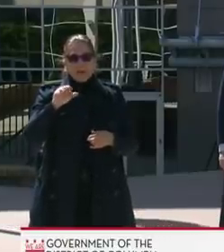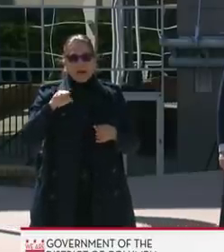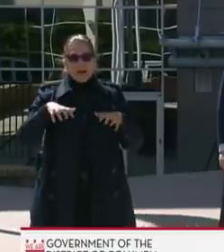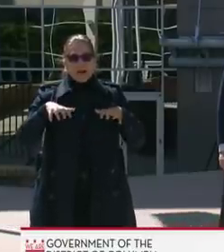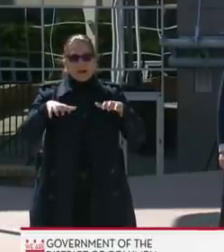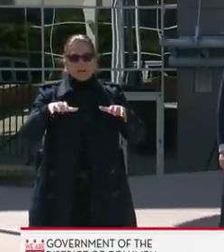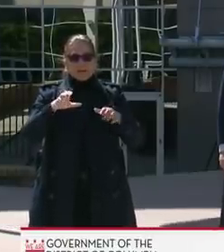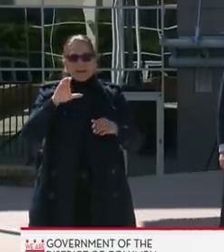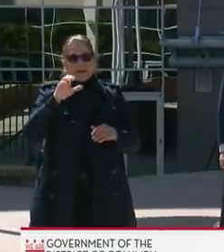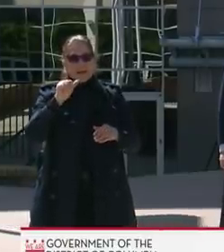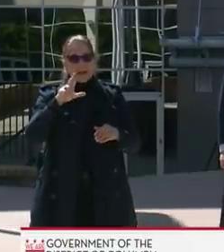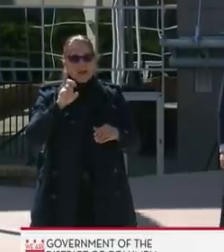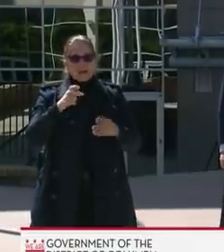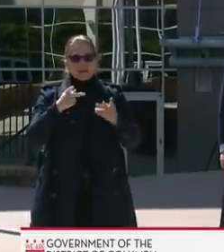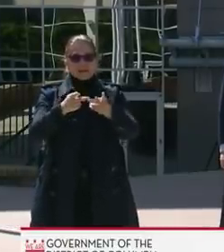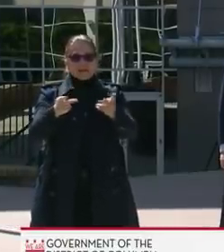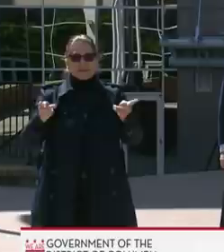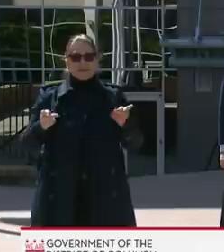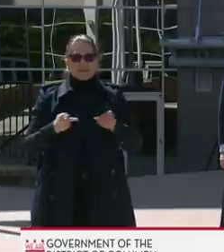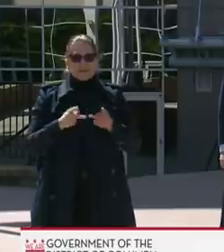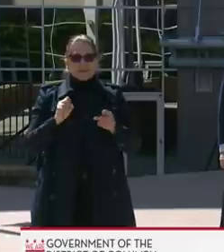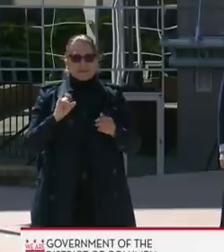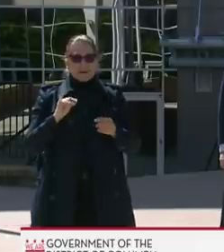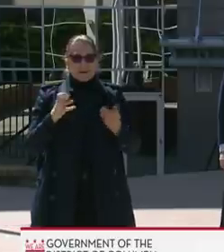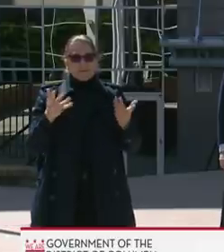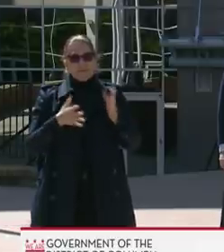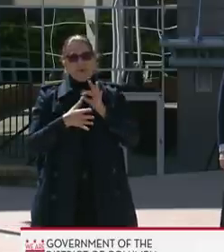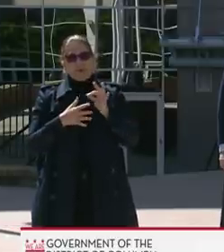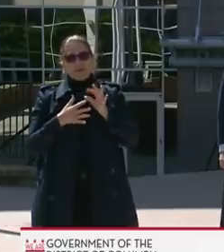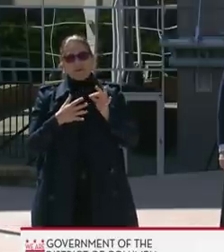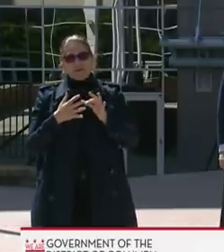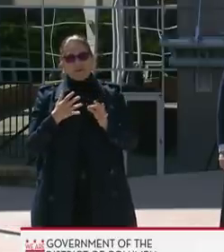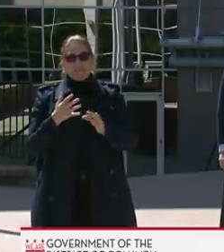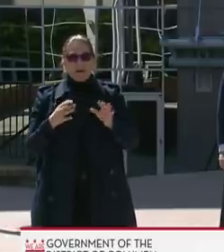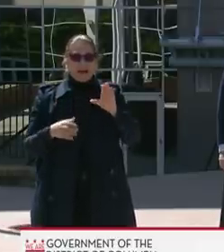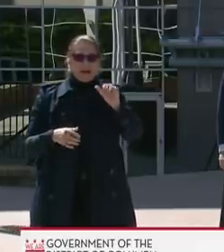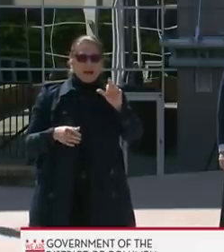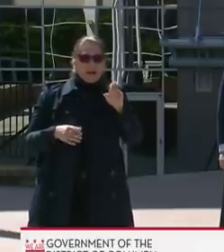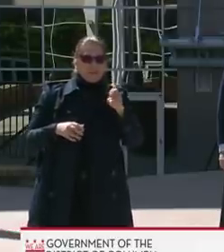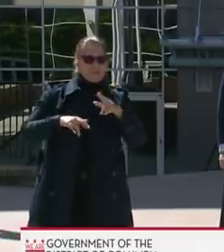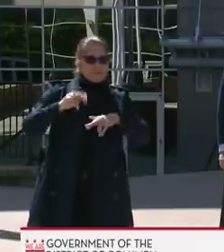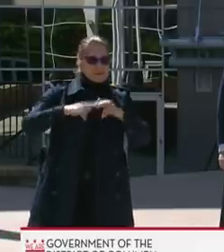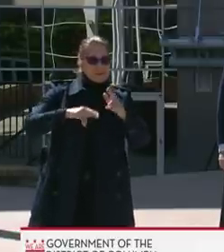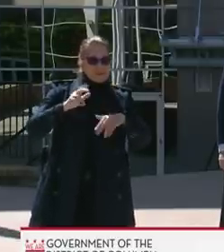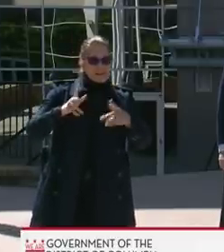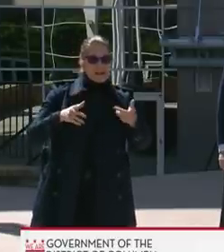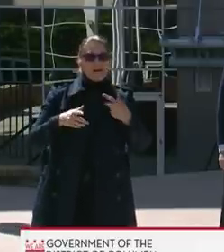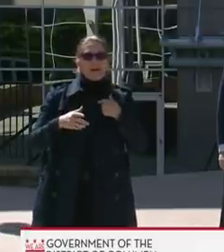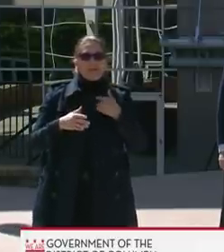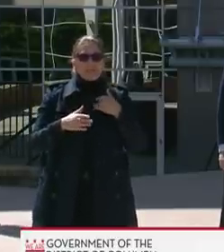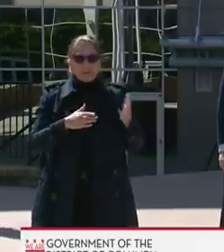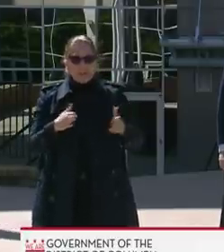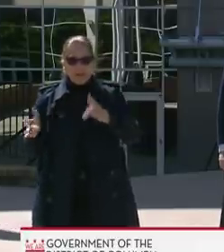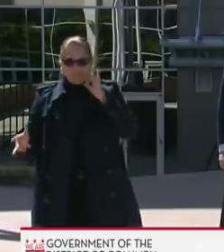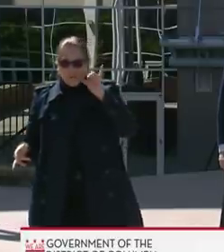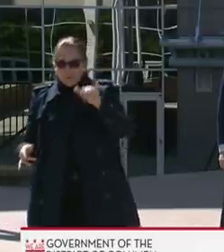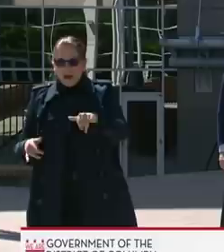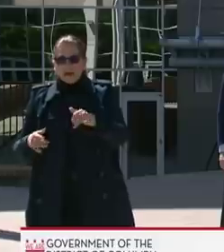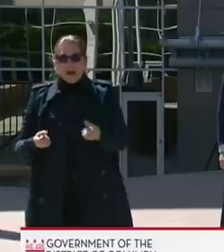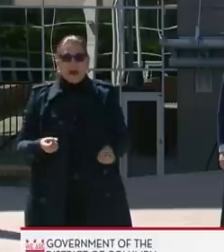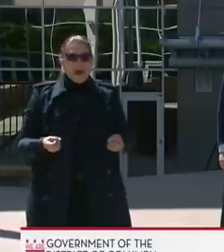facility, and we will plan for that, for the number of beds that we need that can't be